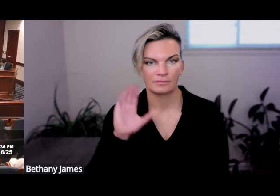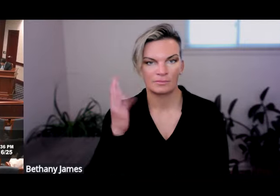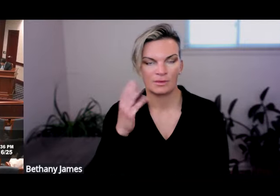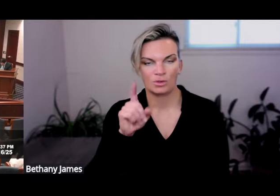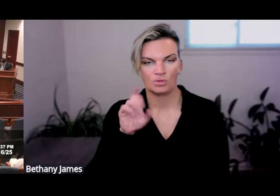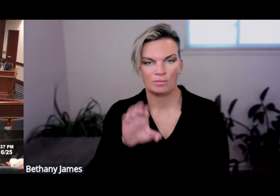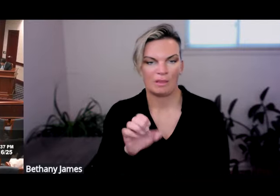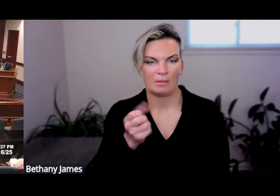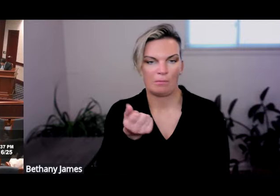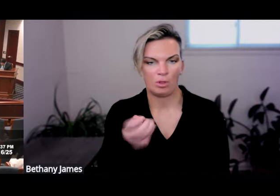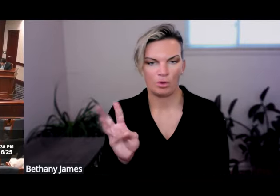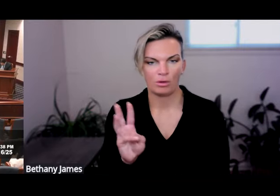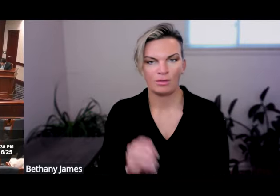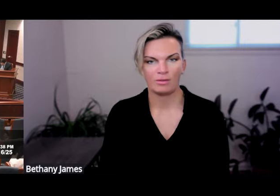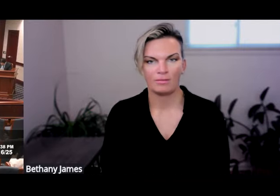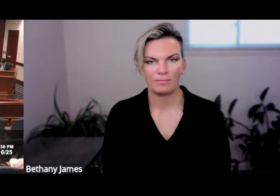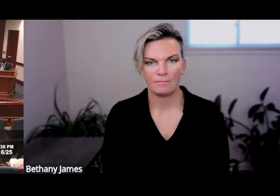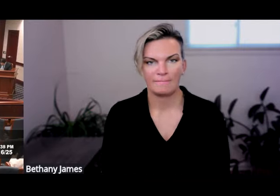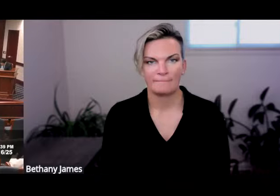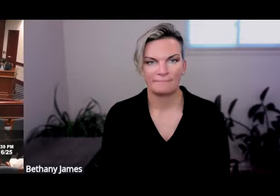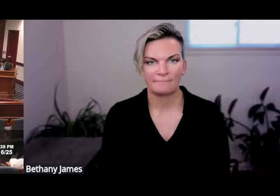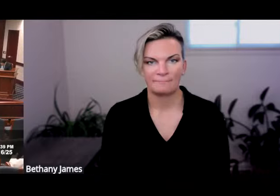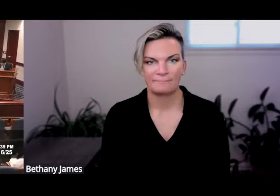I think, yeah.